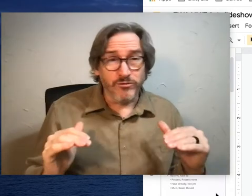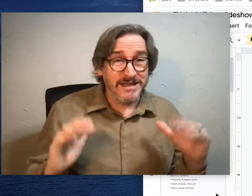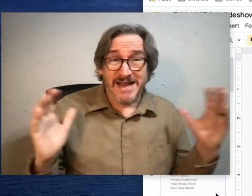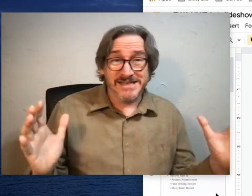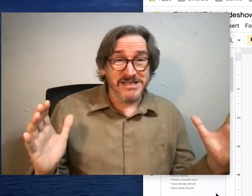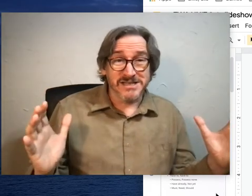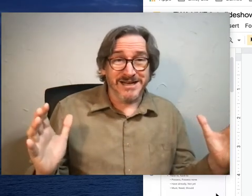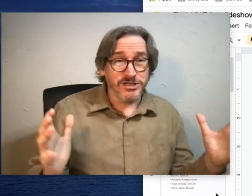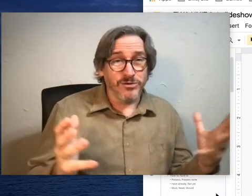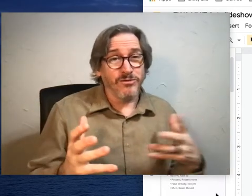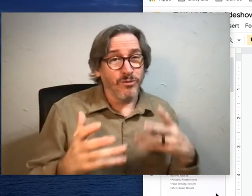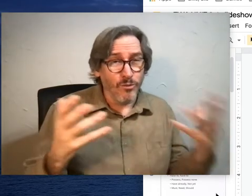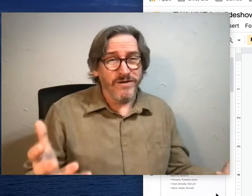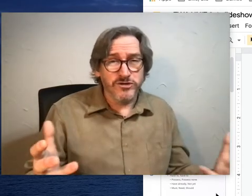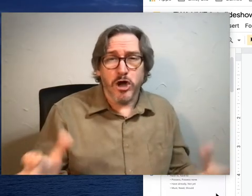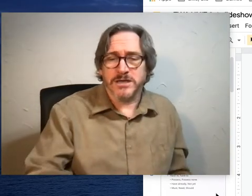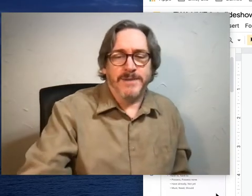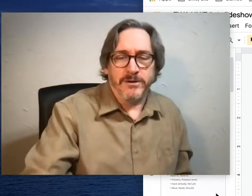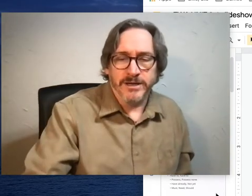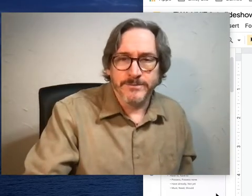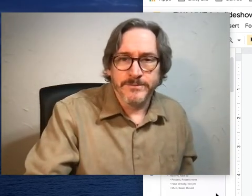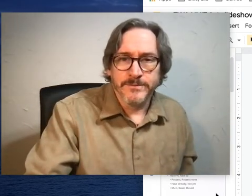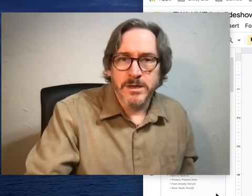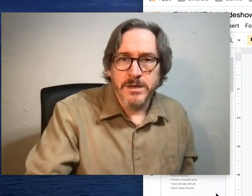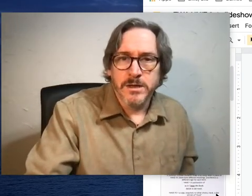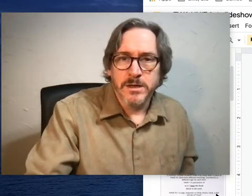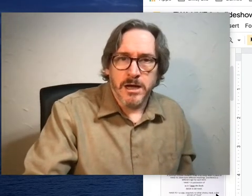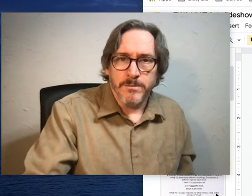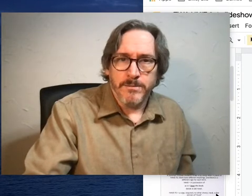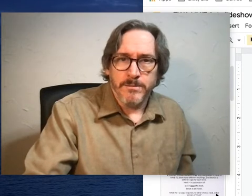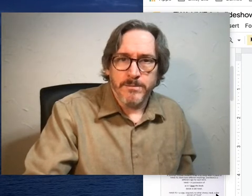you can read that. It's in the slideshow. We've talked about it.